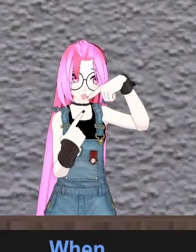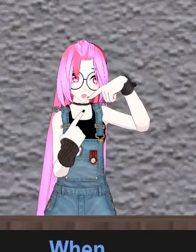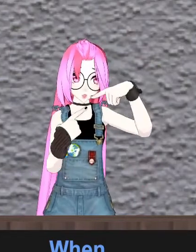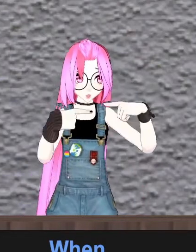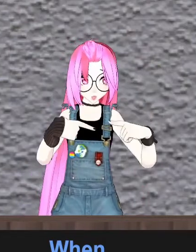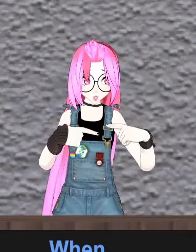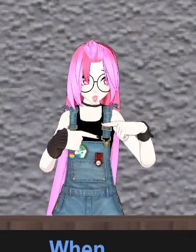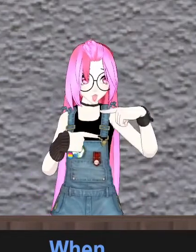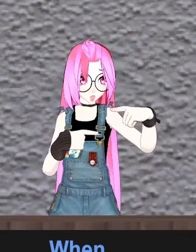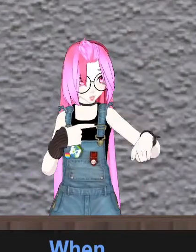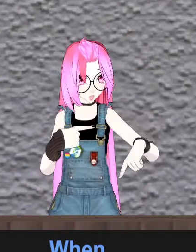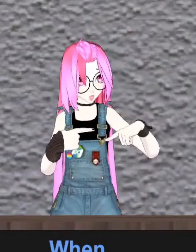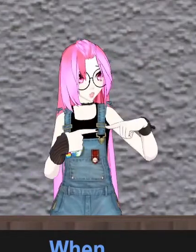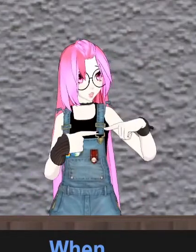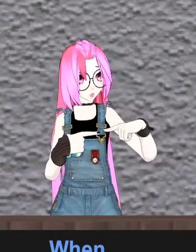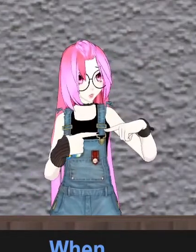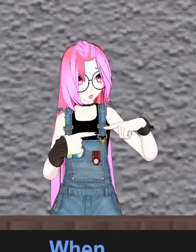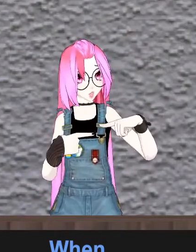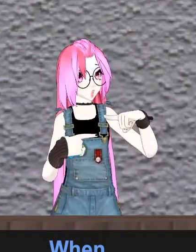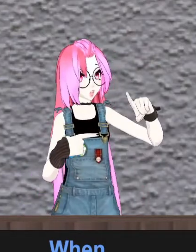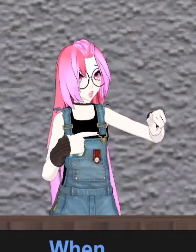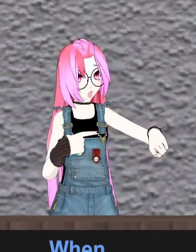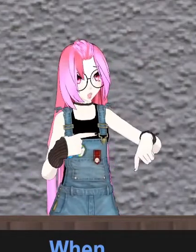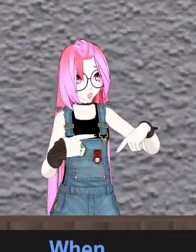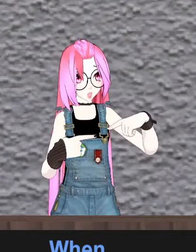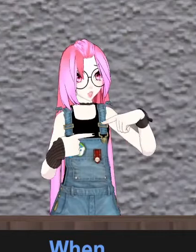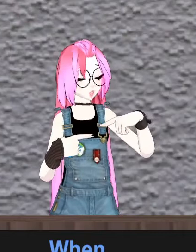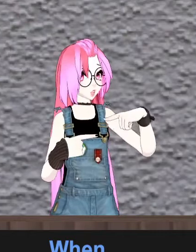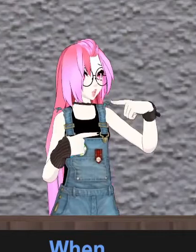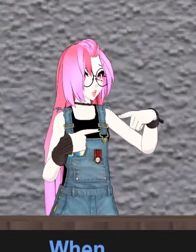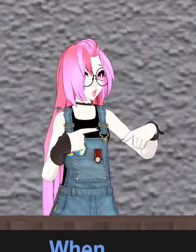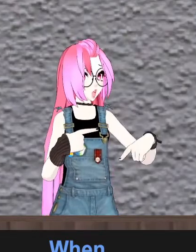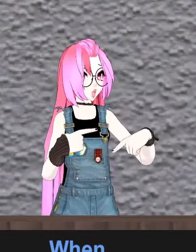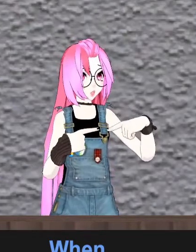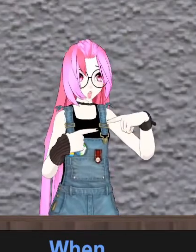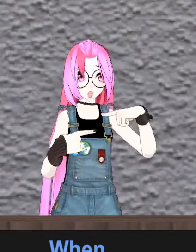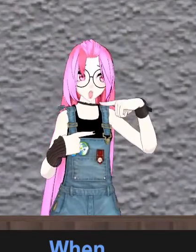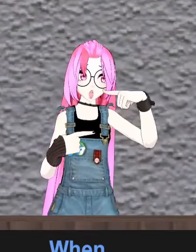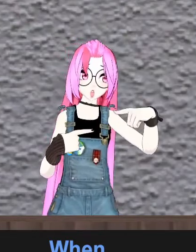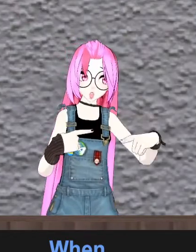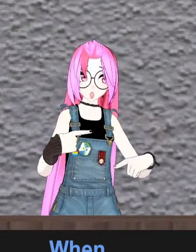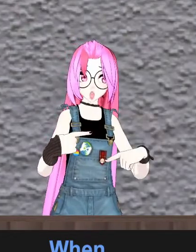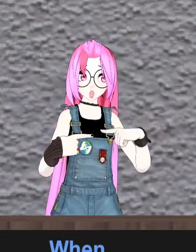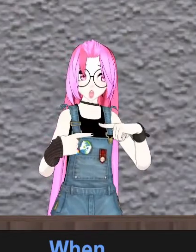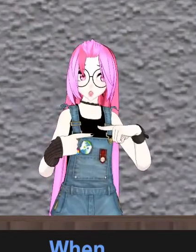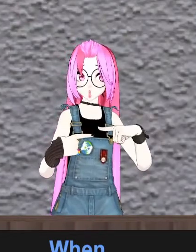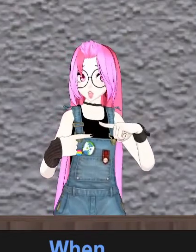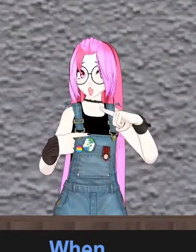this, or sideways, like this. And the way that you can remember this is the arm going all the way around the clock one time.